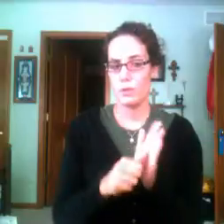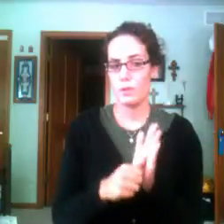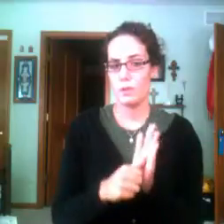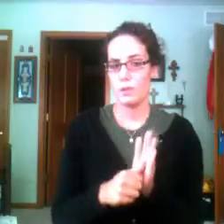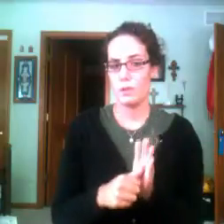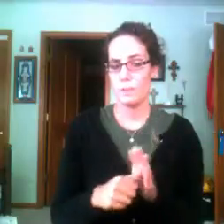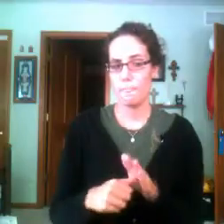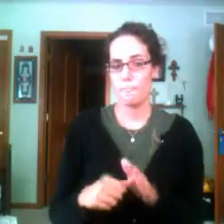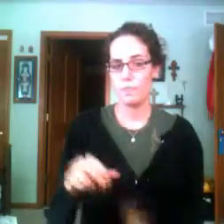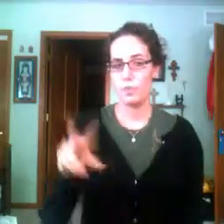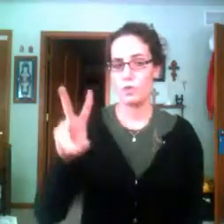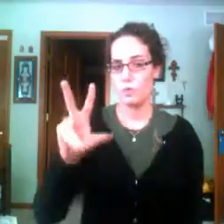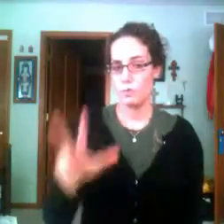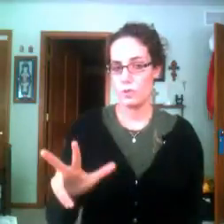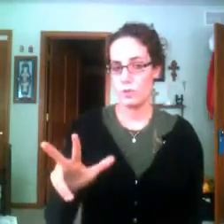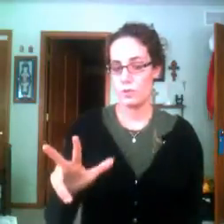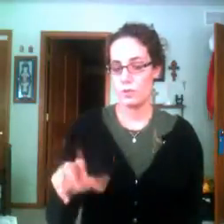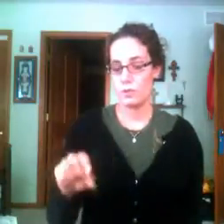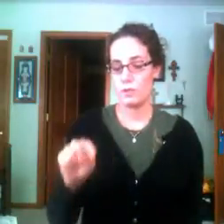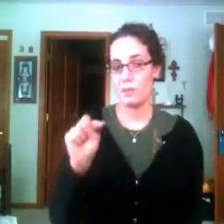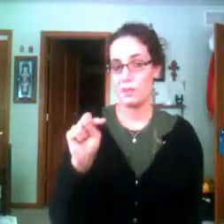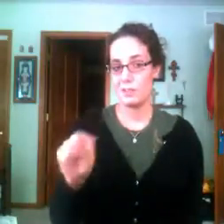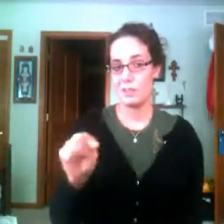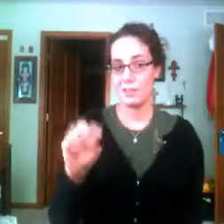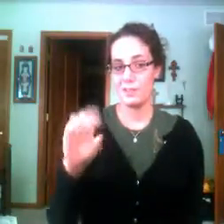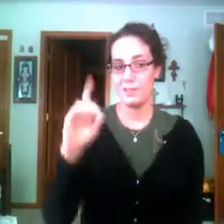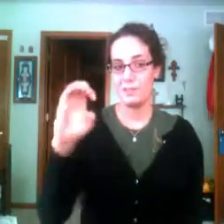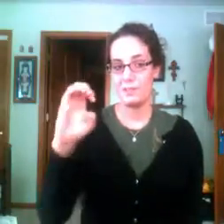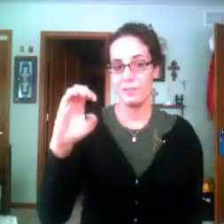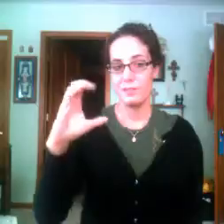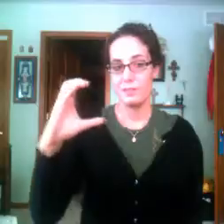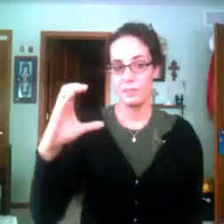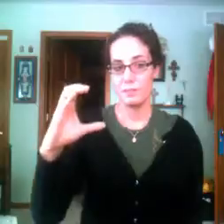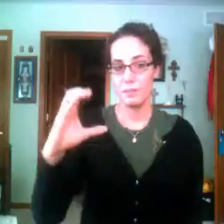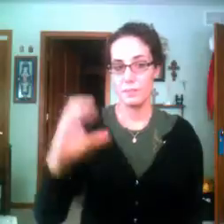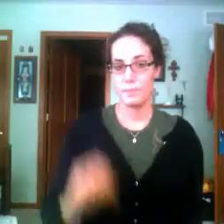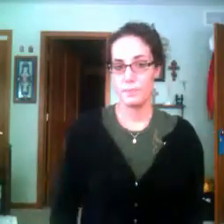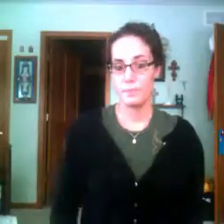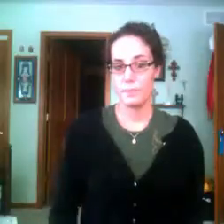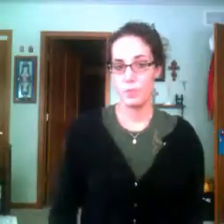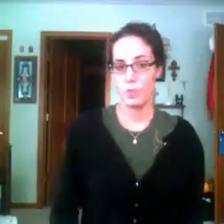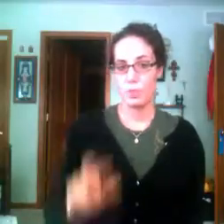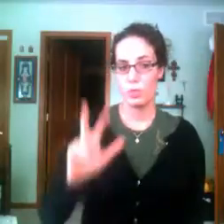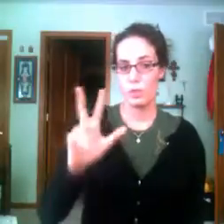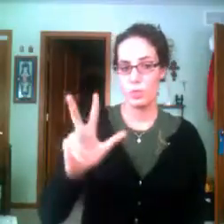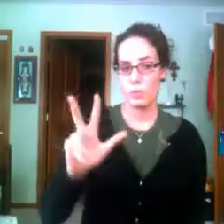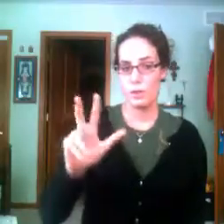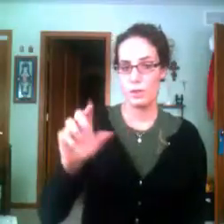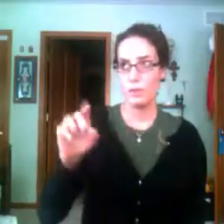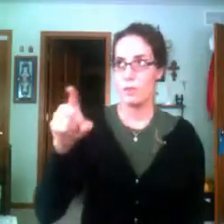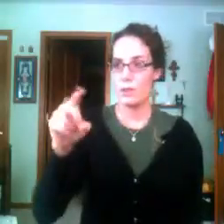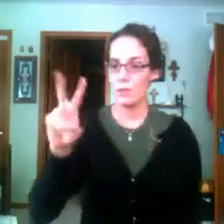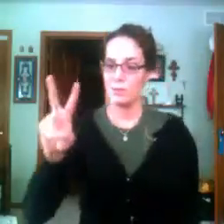in decimal form? Well, you put the 3 out there, and the 2's in here. Well, 3 doesn't fit into 2,